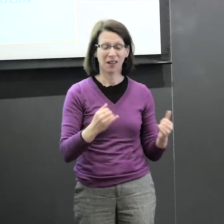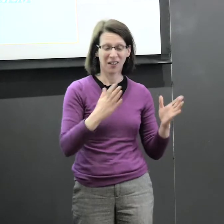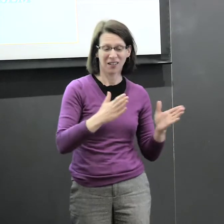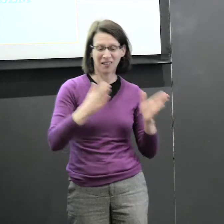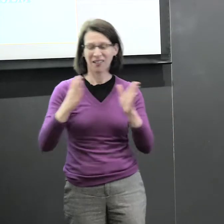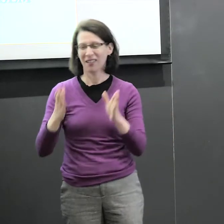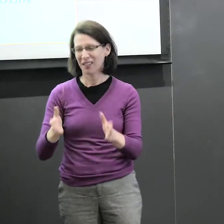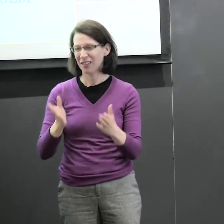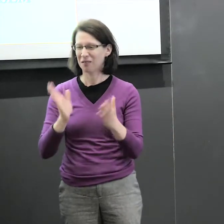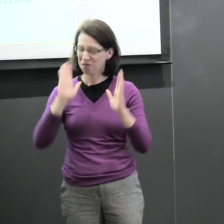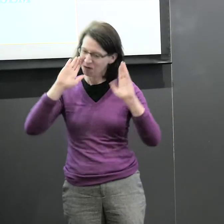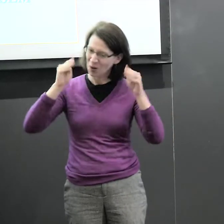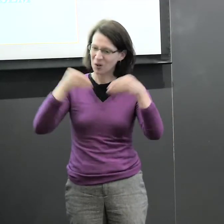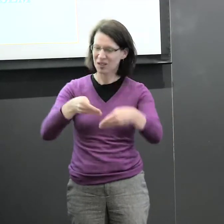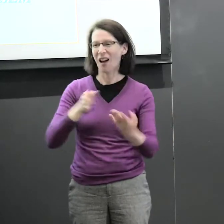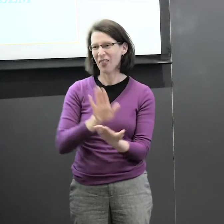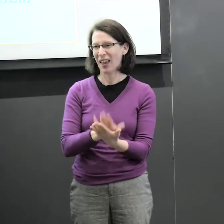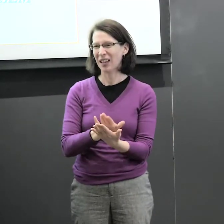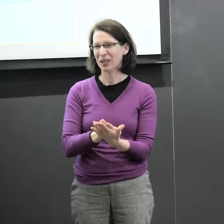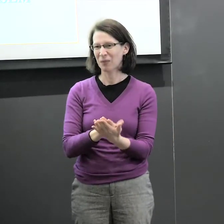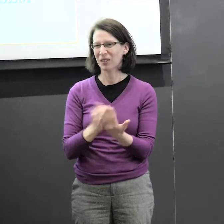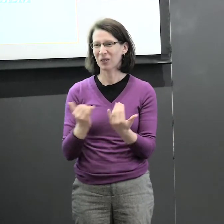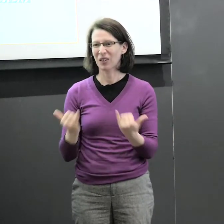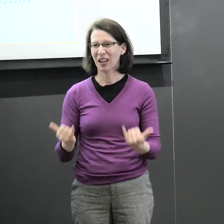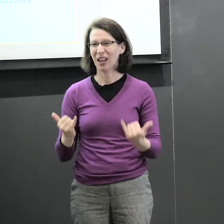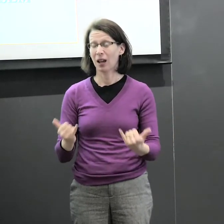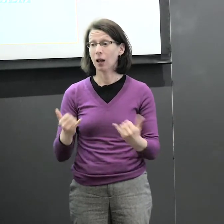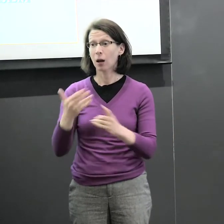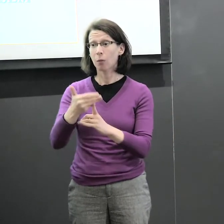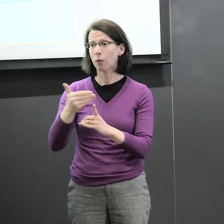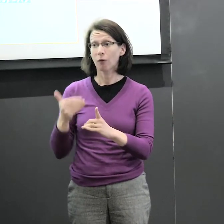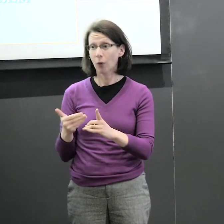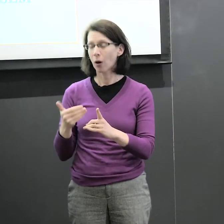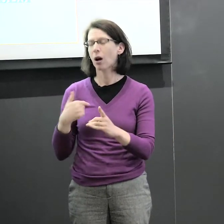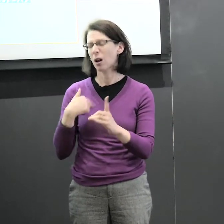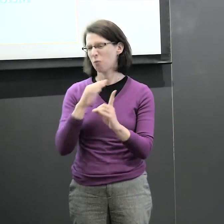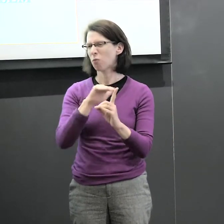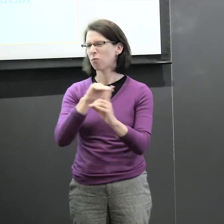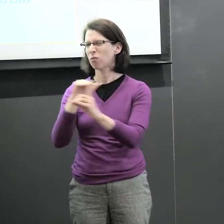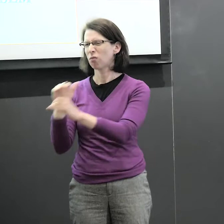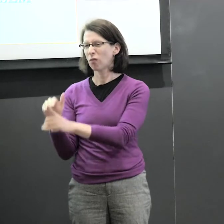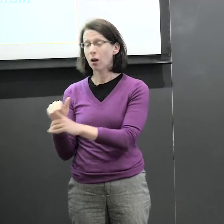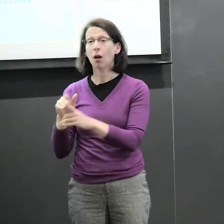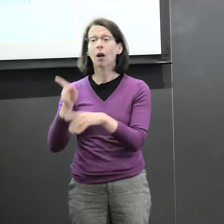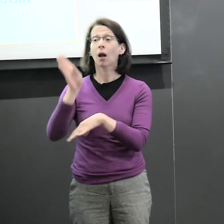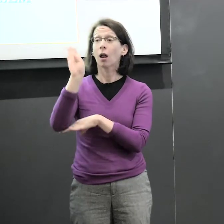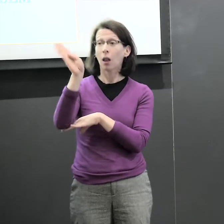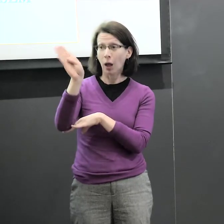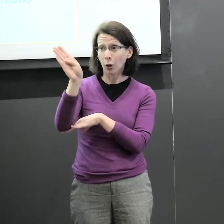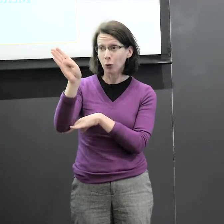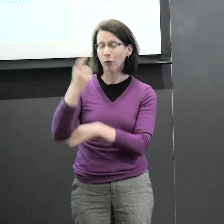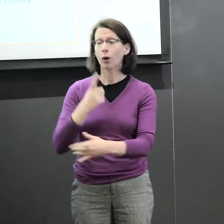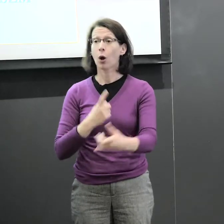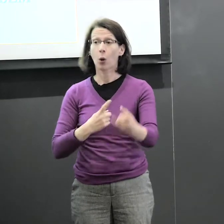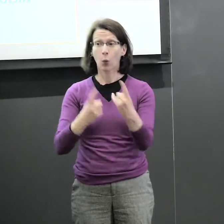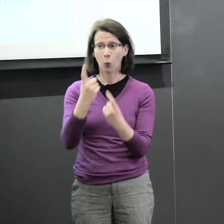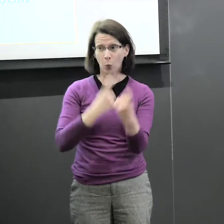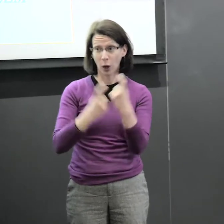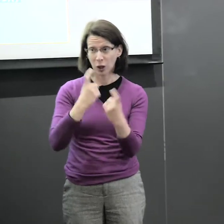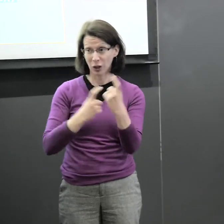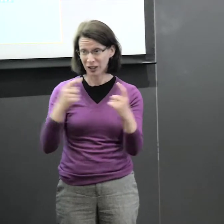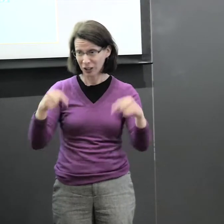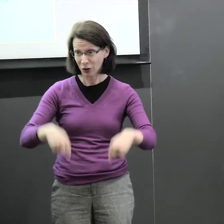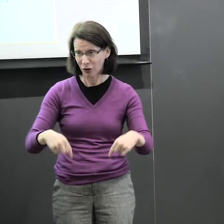of the day's proceedings. Before we do, let me just remind you that after the lecture and question period here in Fong